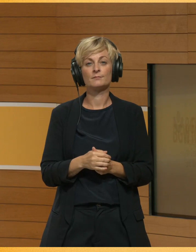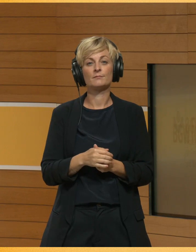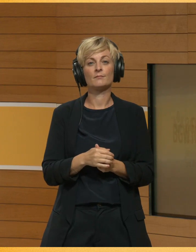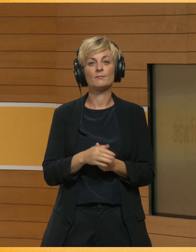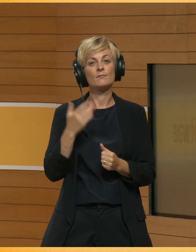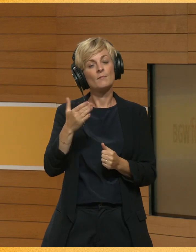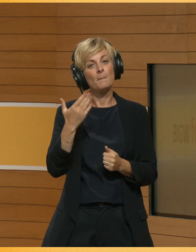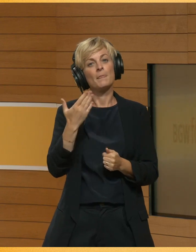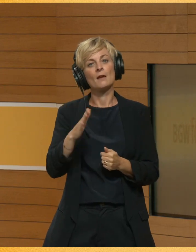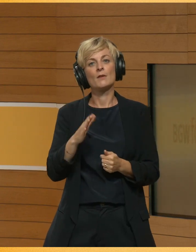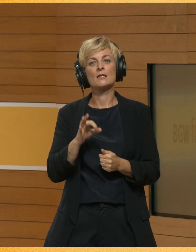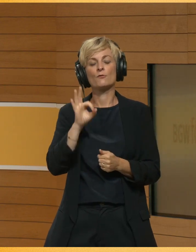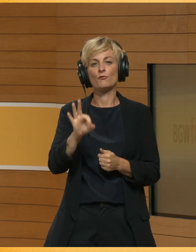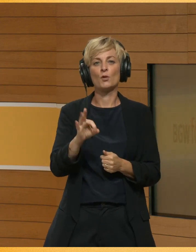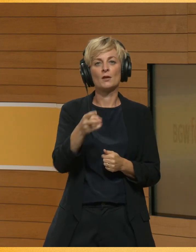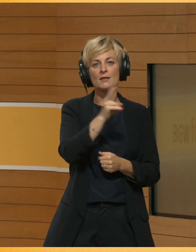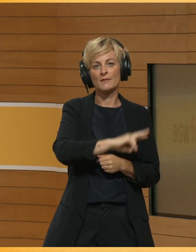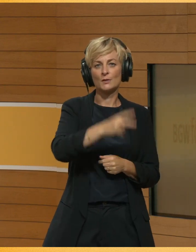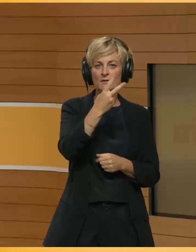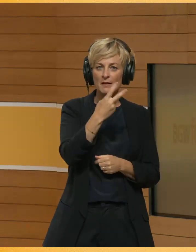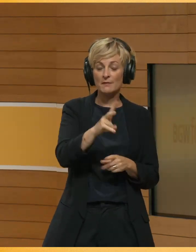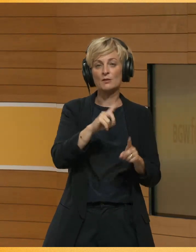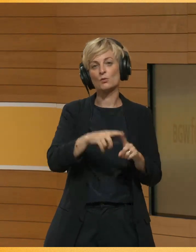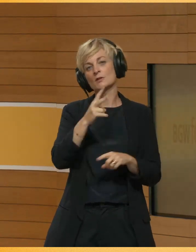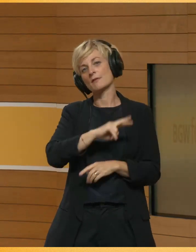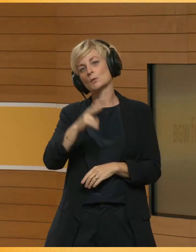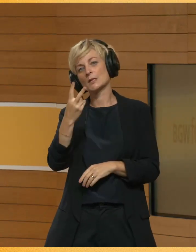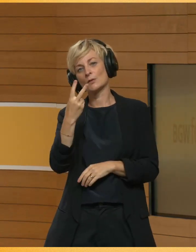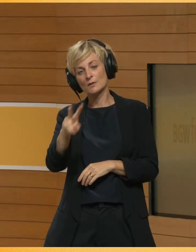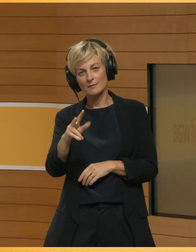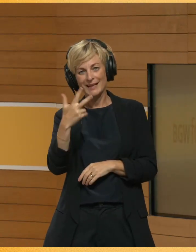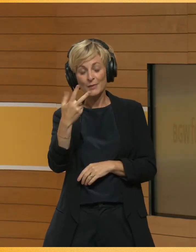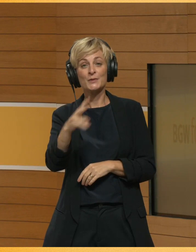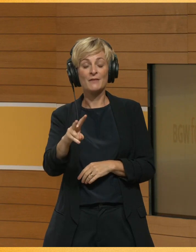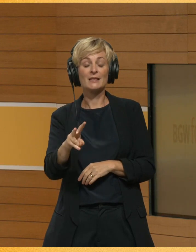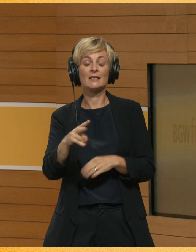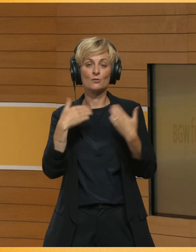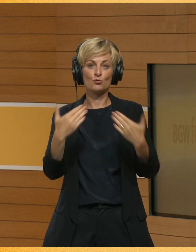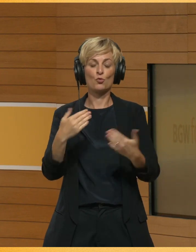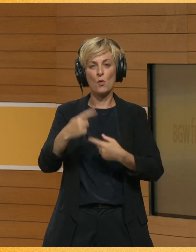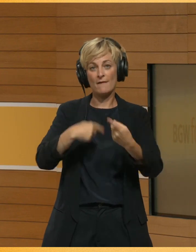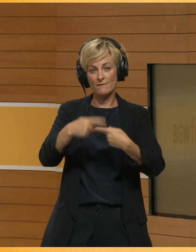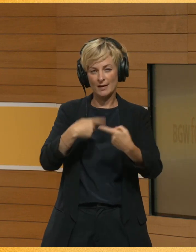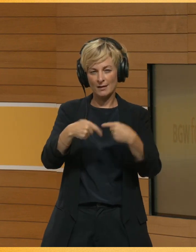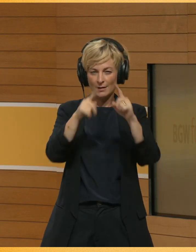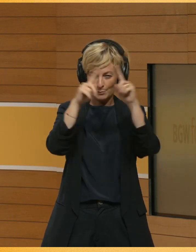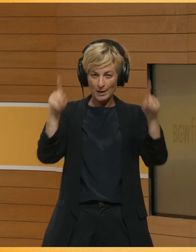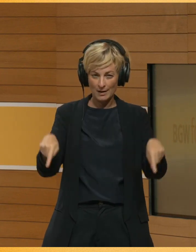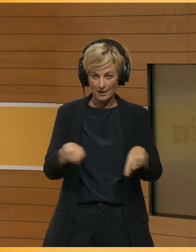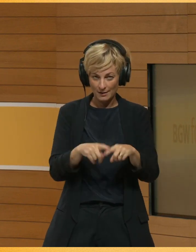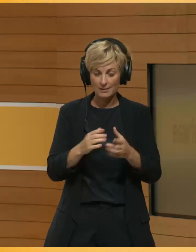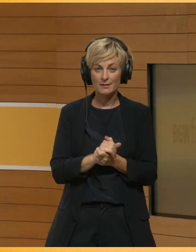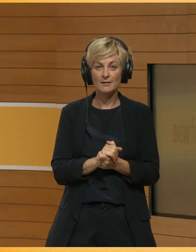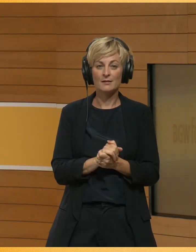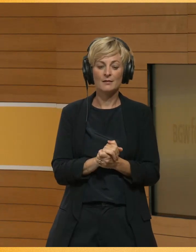2022 and 2023. And this we always publish this in the internet so everybody can read